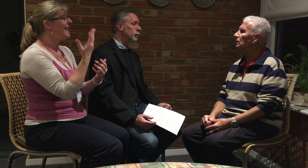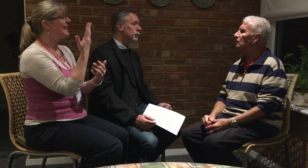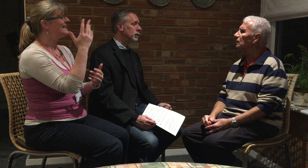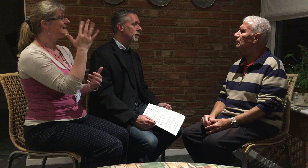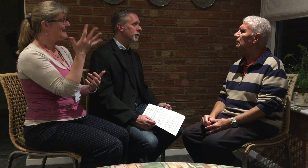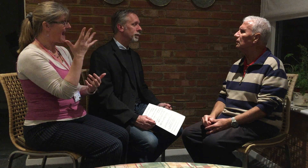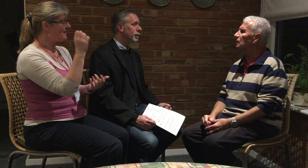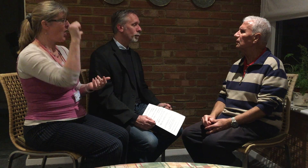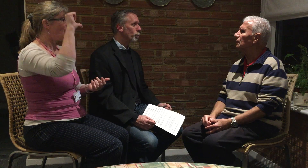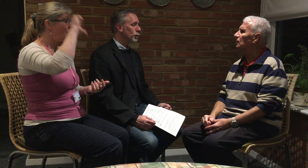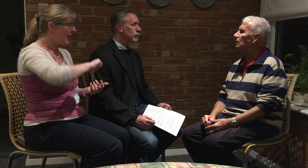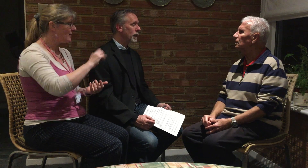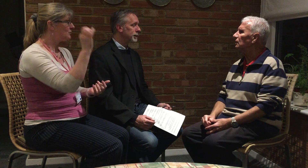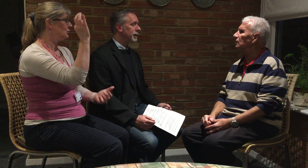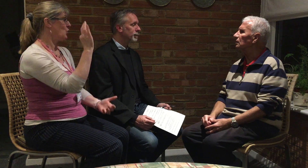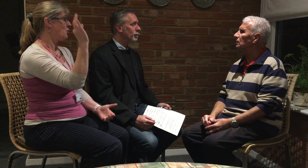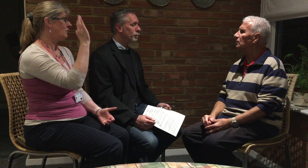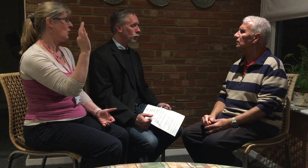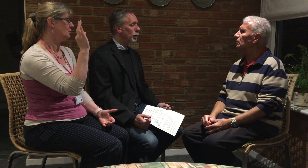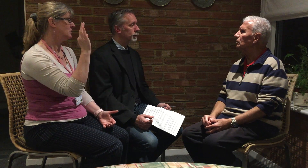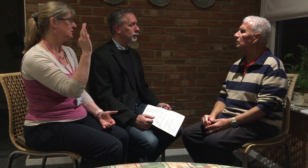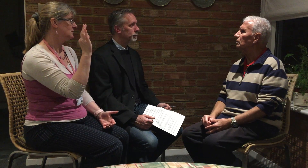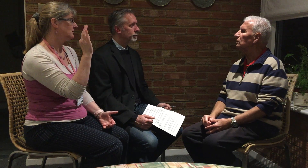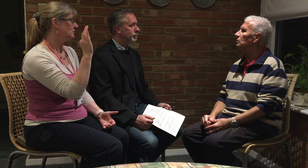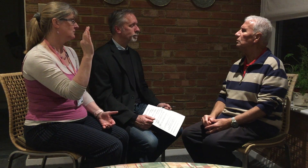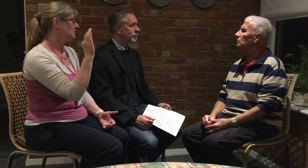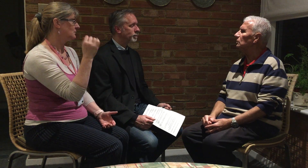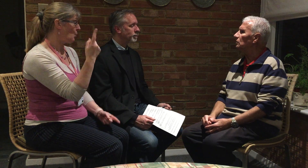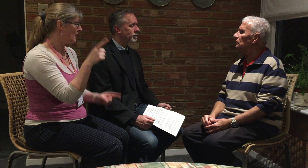euros through testing for us.